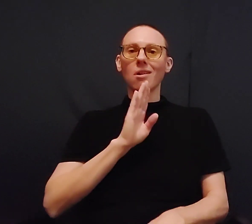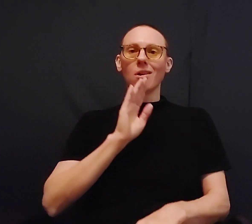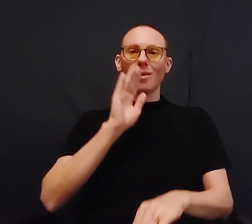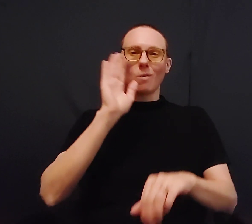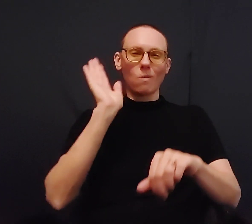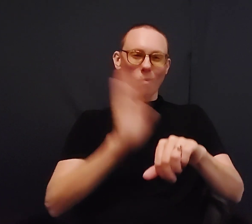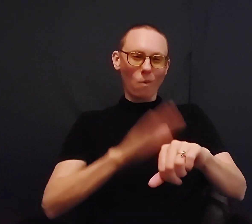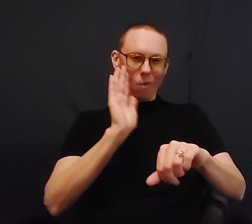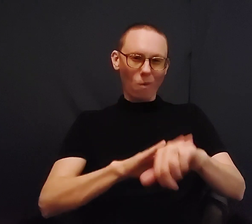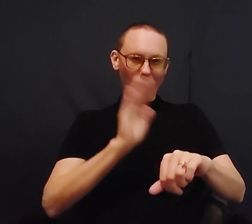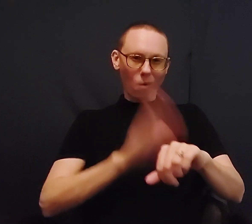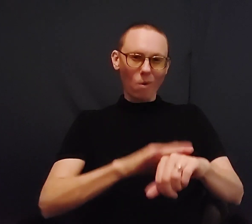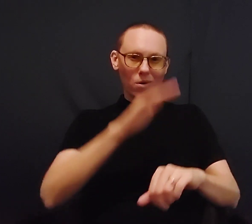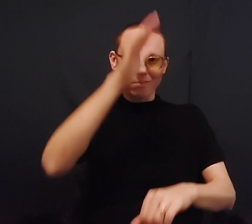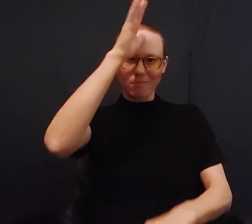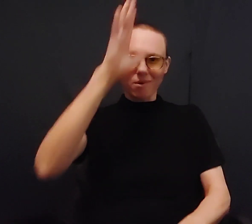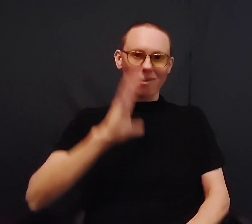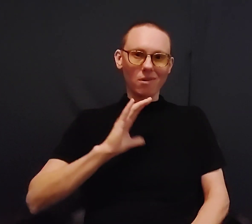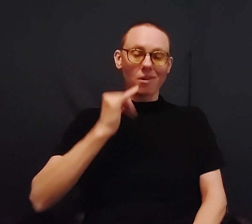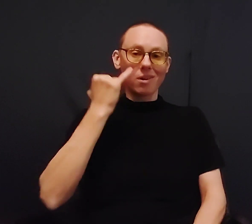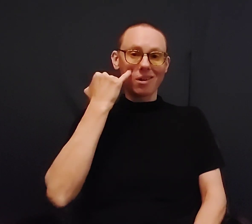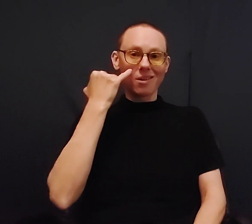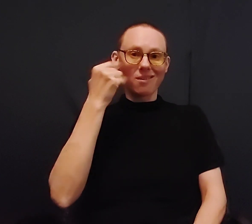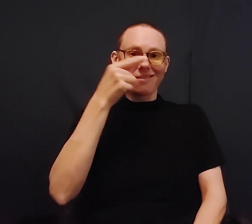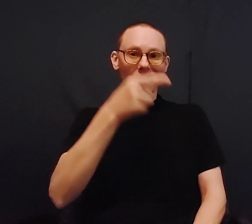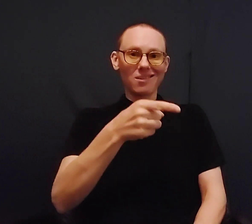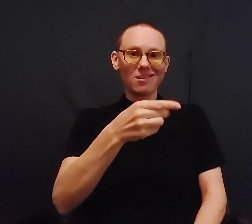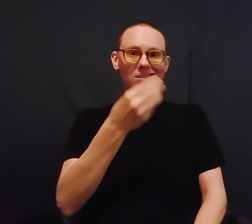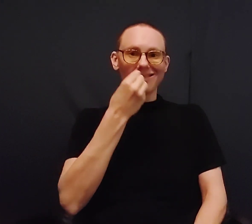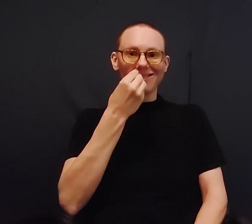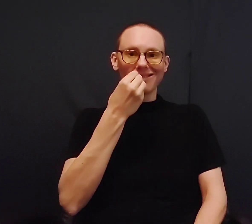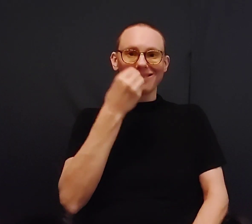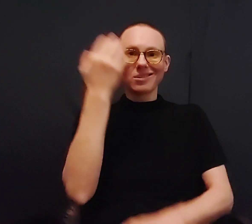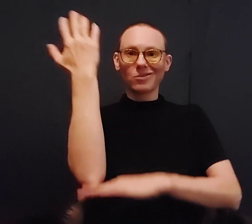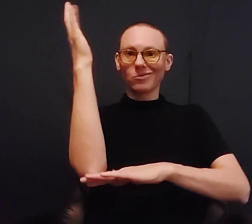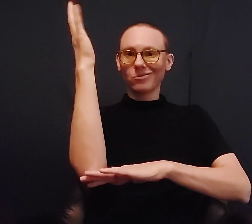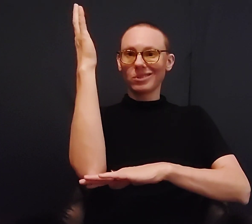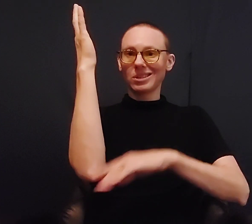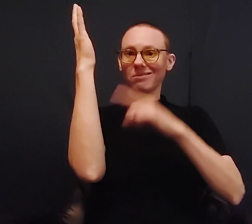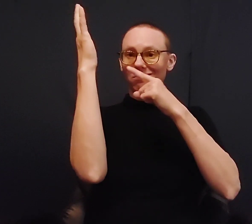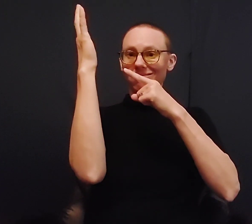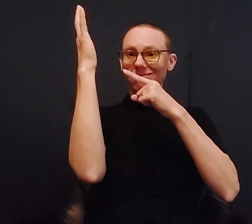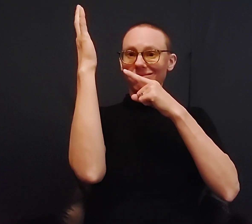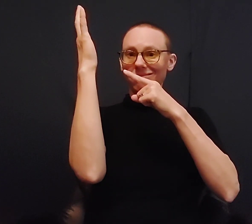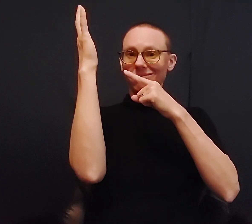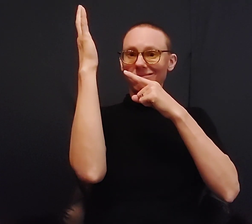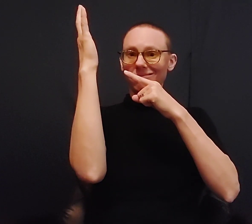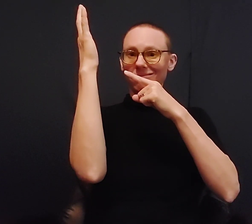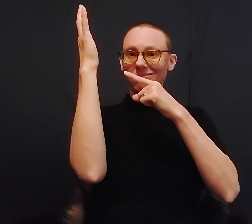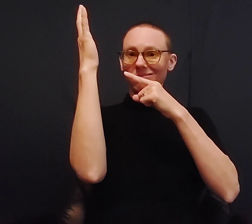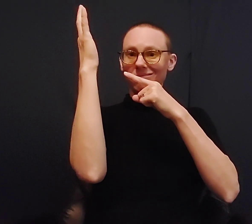God had warned man that if he ate